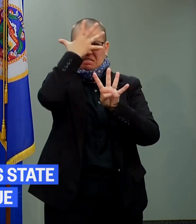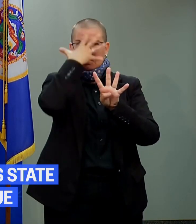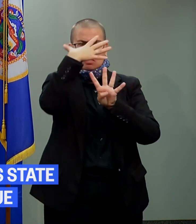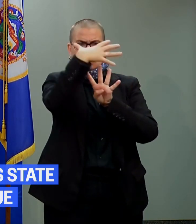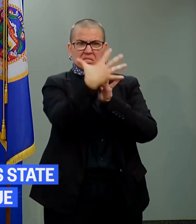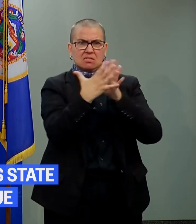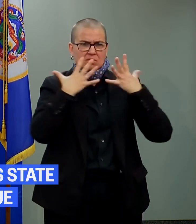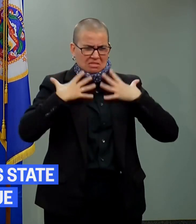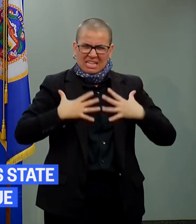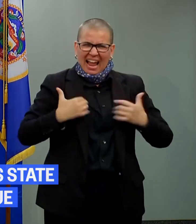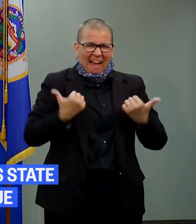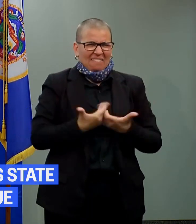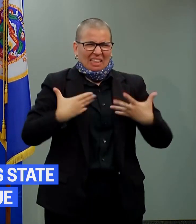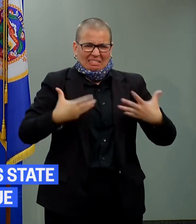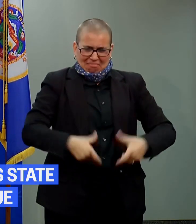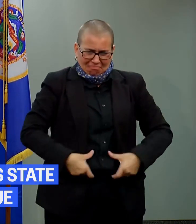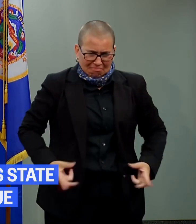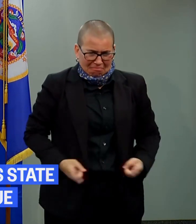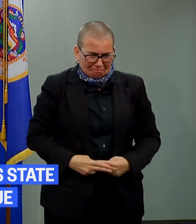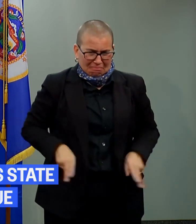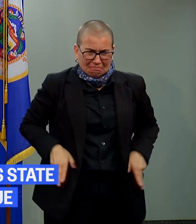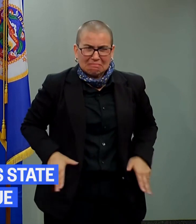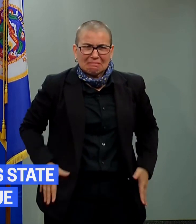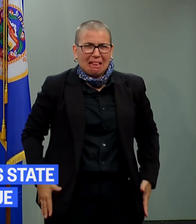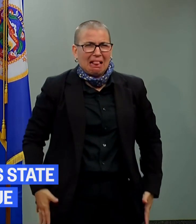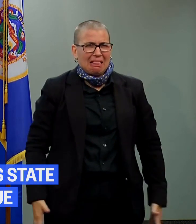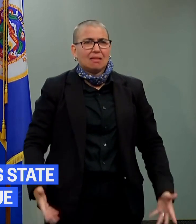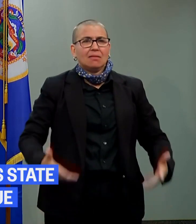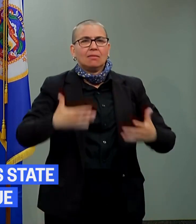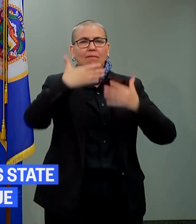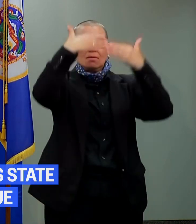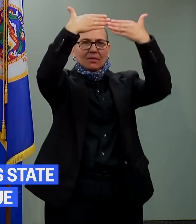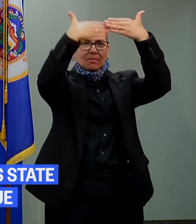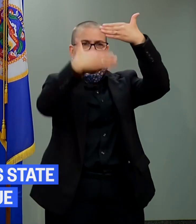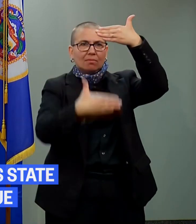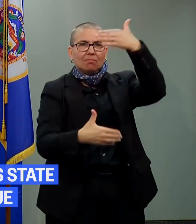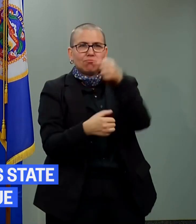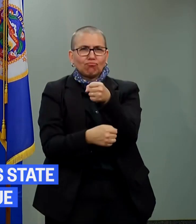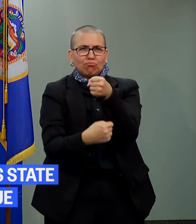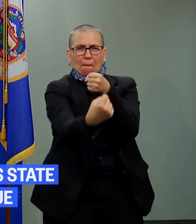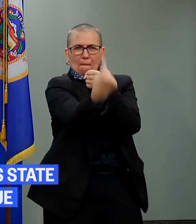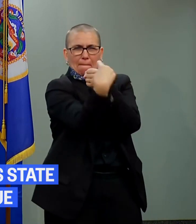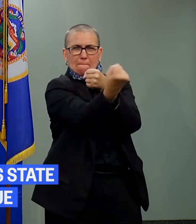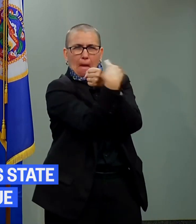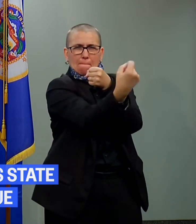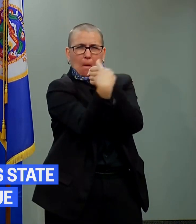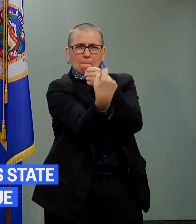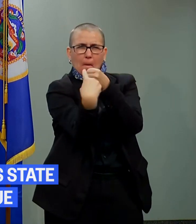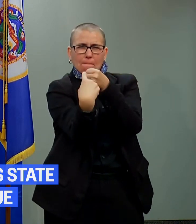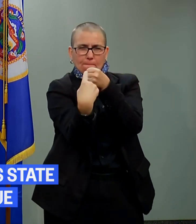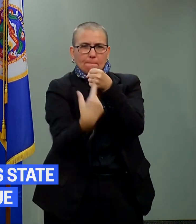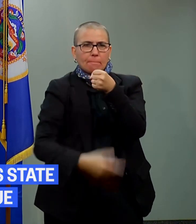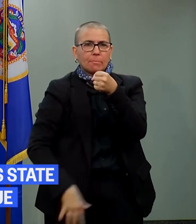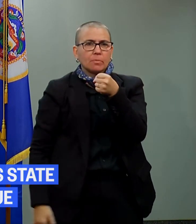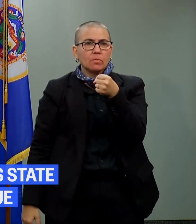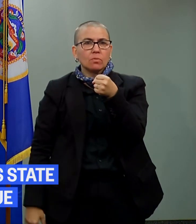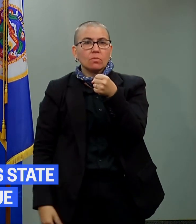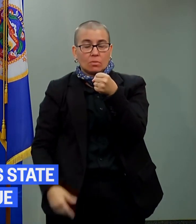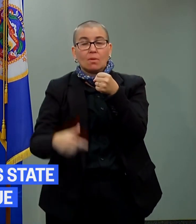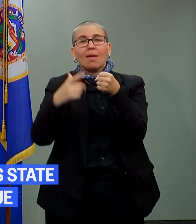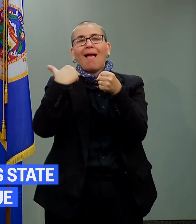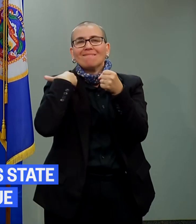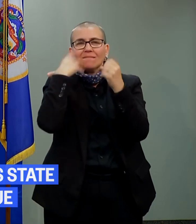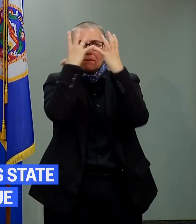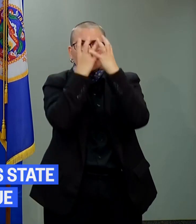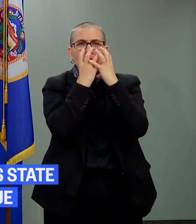on, because people are throwing things at you, and people are getting hurt. And then you put a gas mask on because we're confronted with things